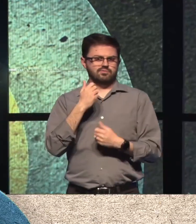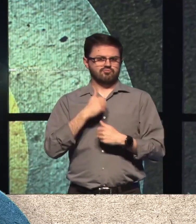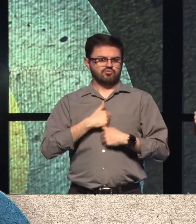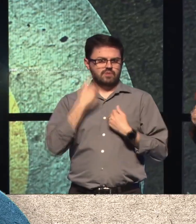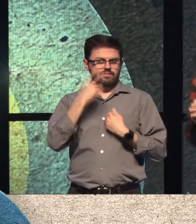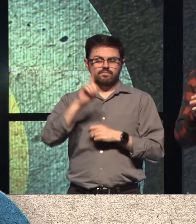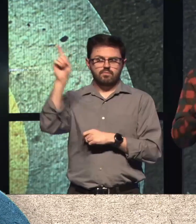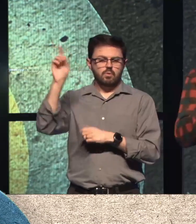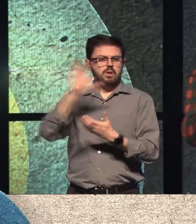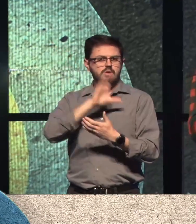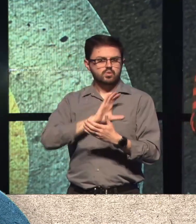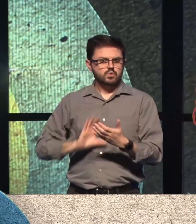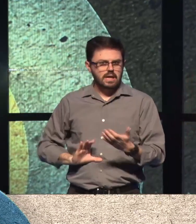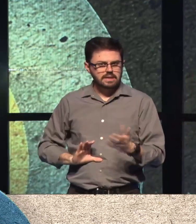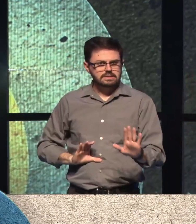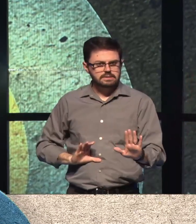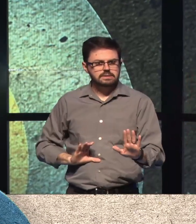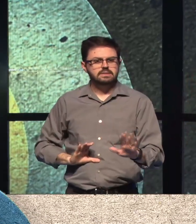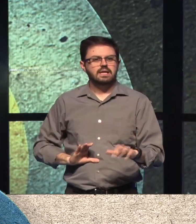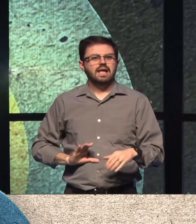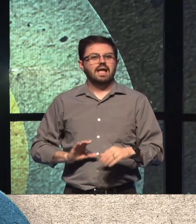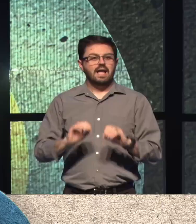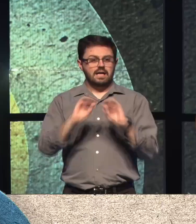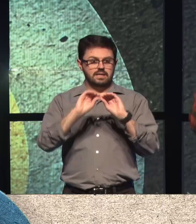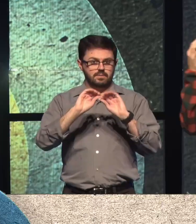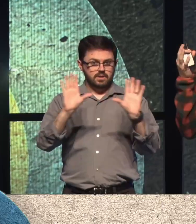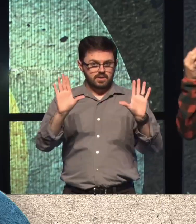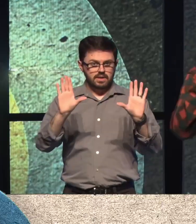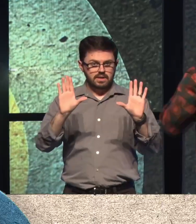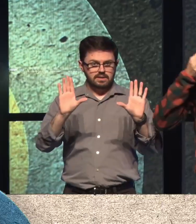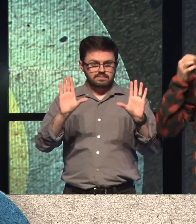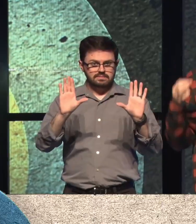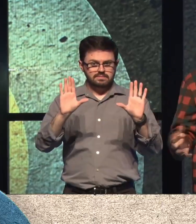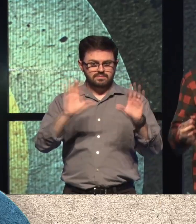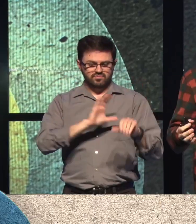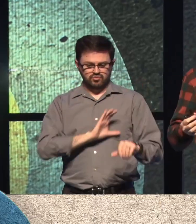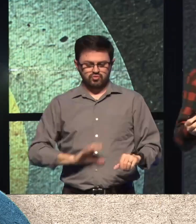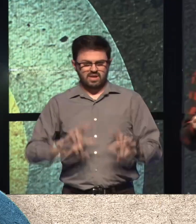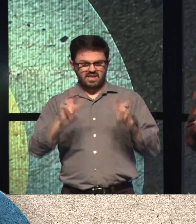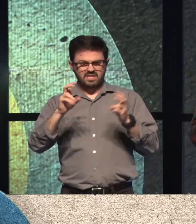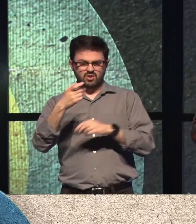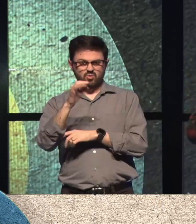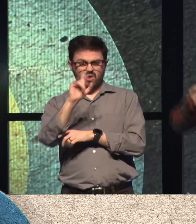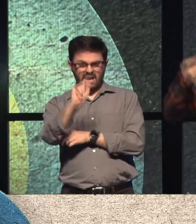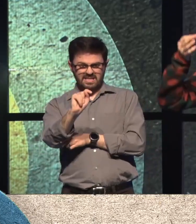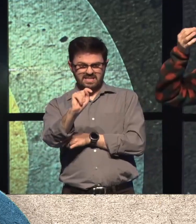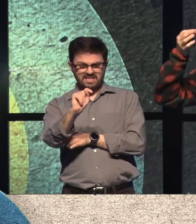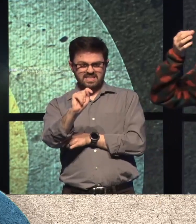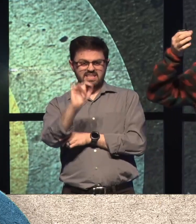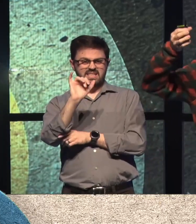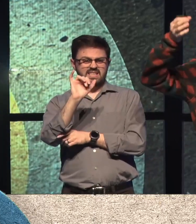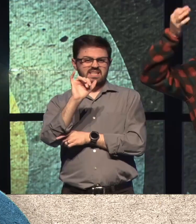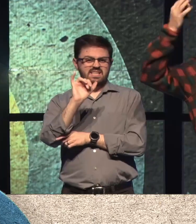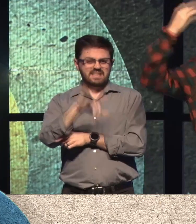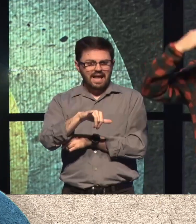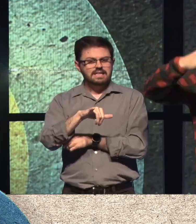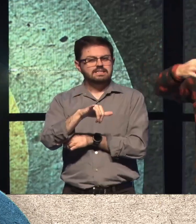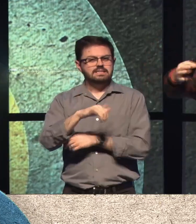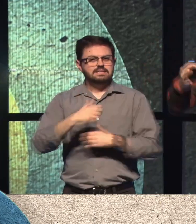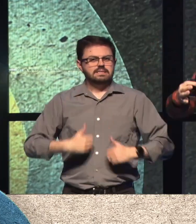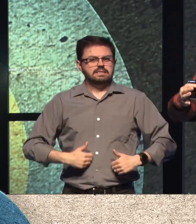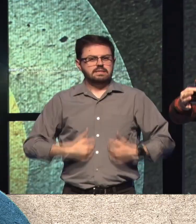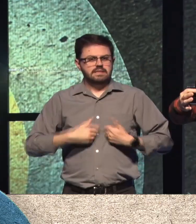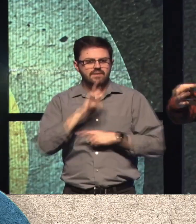Now, Christ, I want to be very clear, is the reality, the divine reality that we would say was